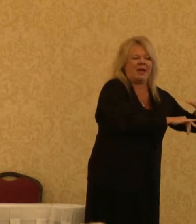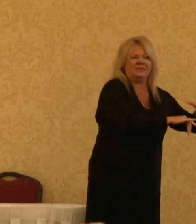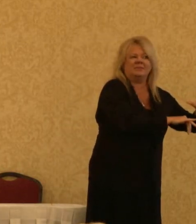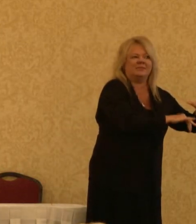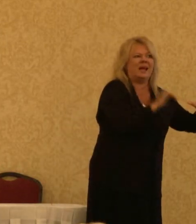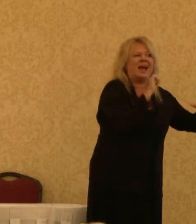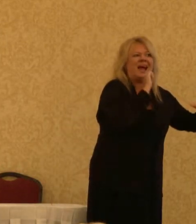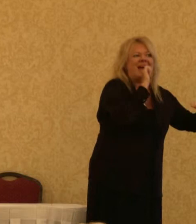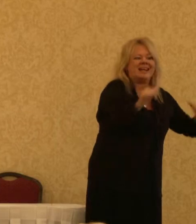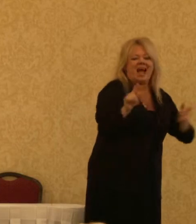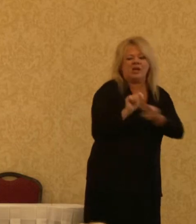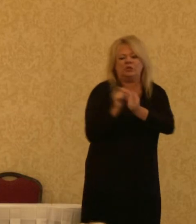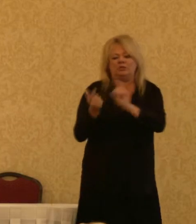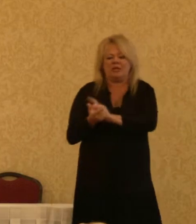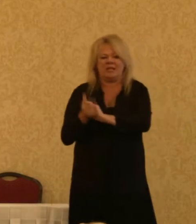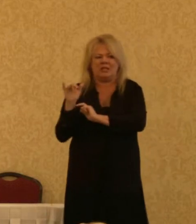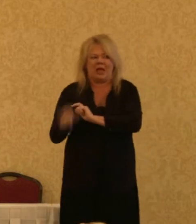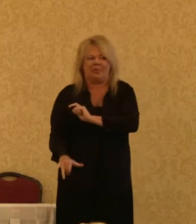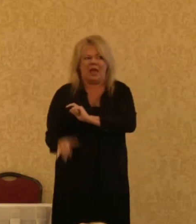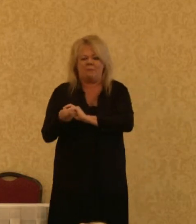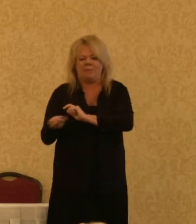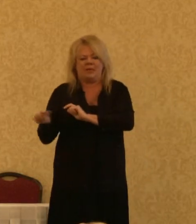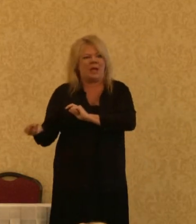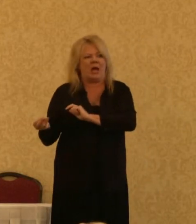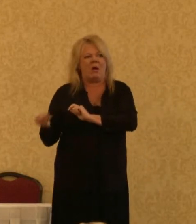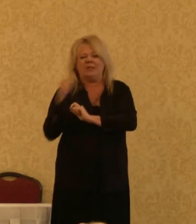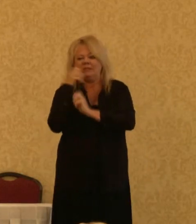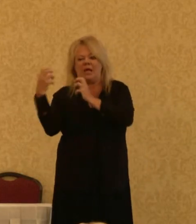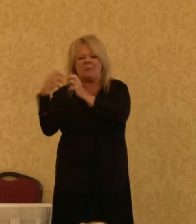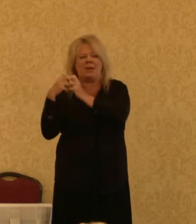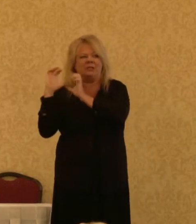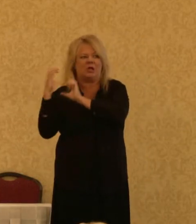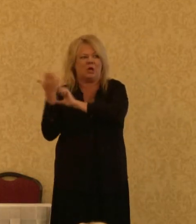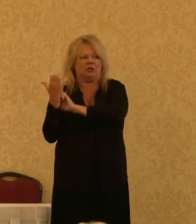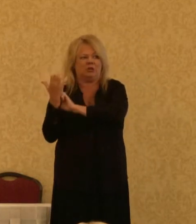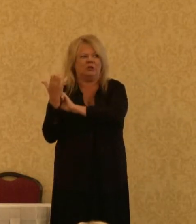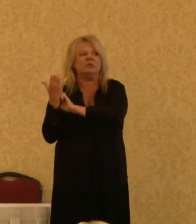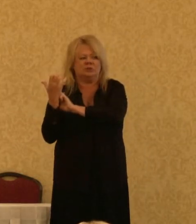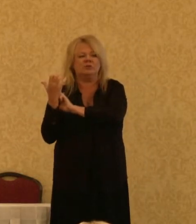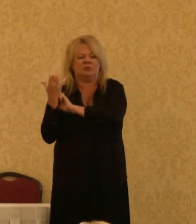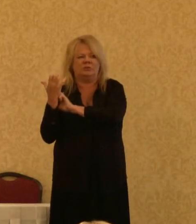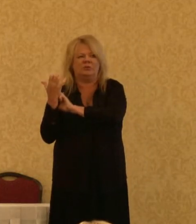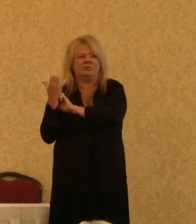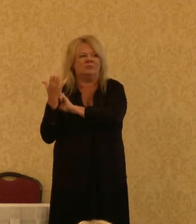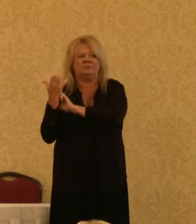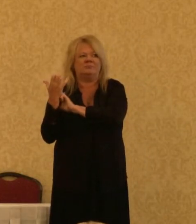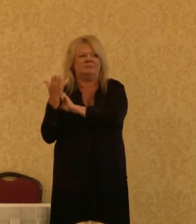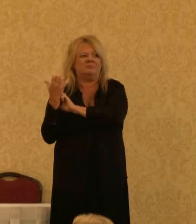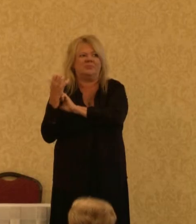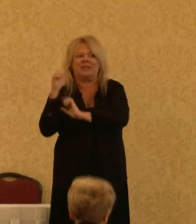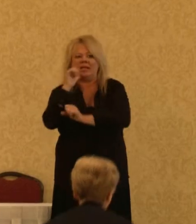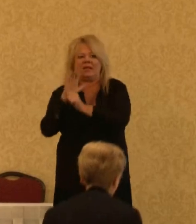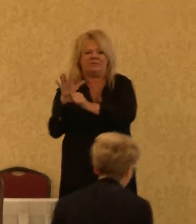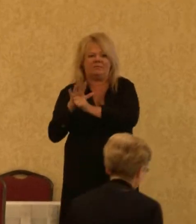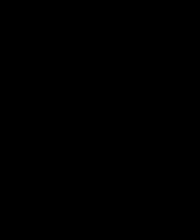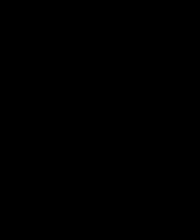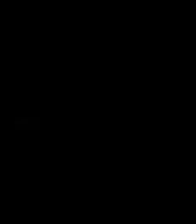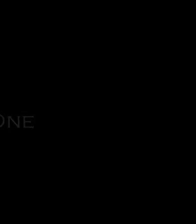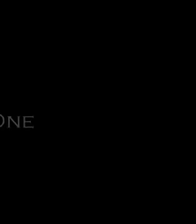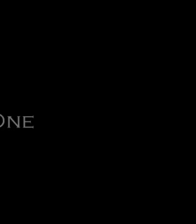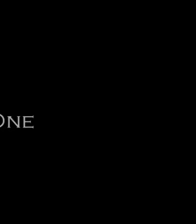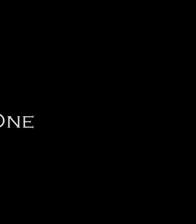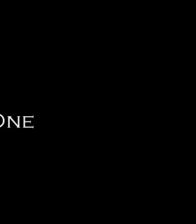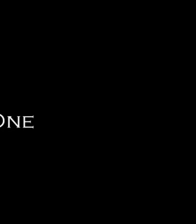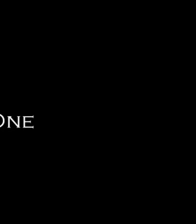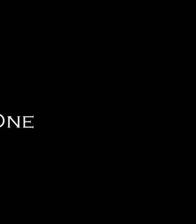post this. And right now we're working on a video which is in Spanish, which includes